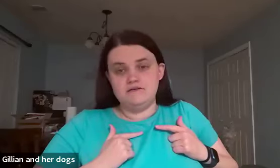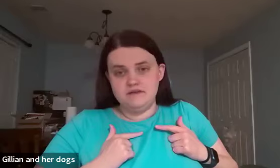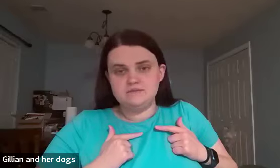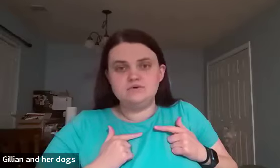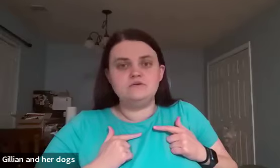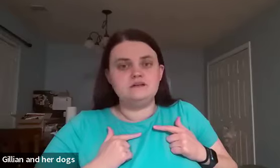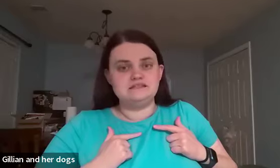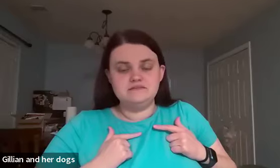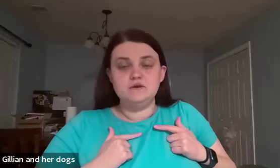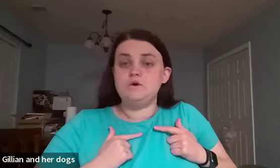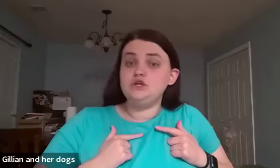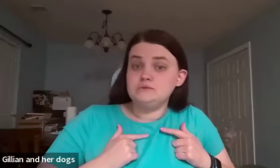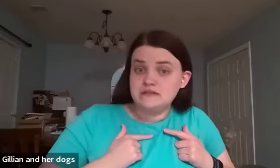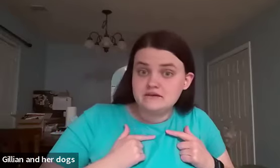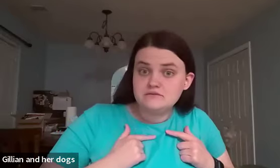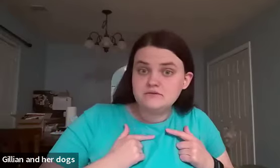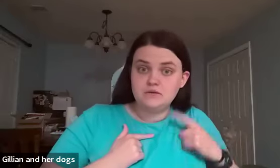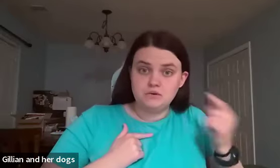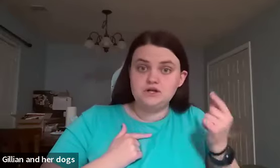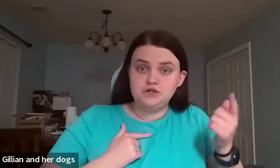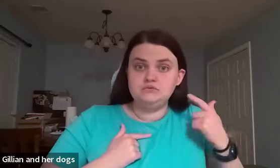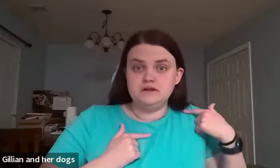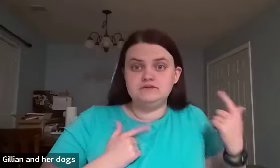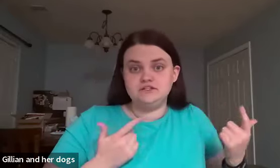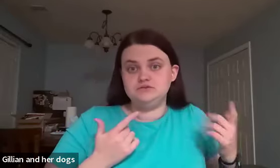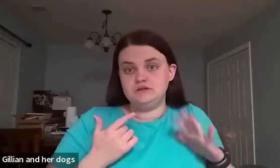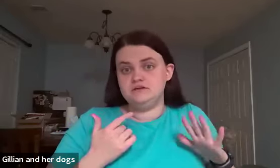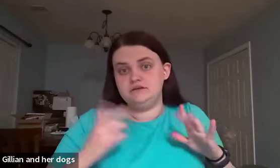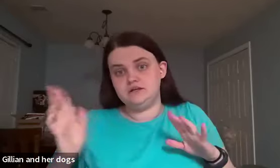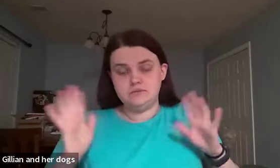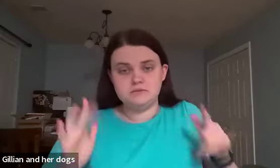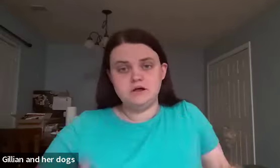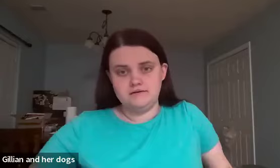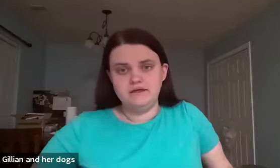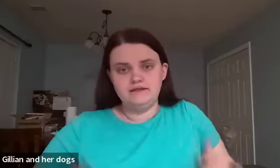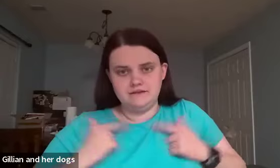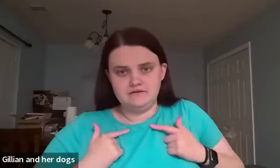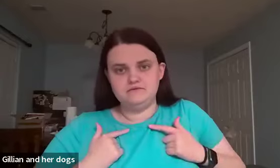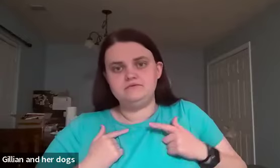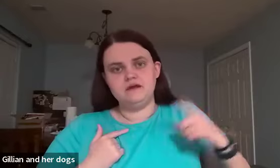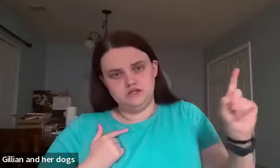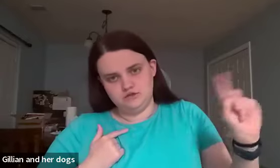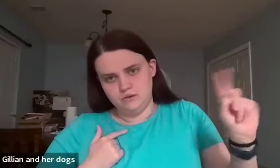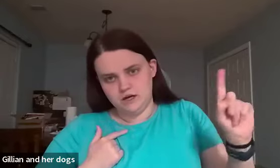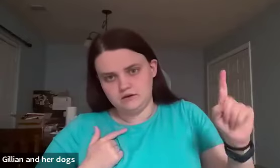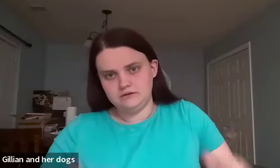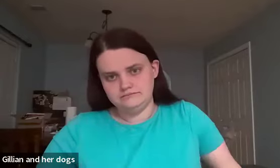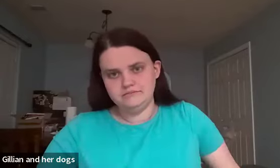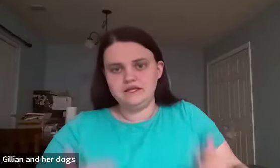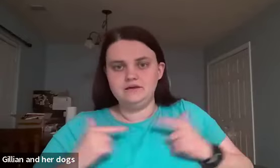live animal, it's living. Where do you live? Like, where do you live? Like, do you live here? Blah, blah, blah. Like, live, and you could do where.